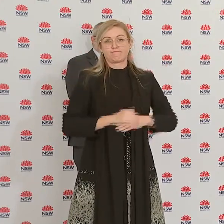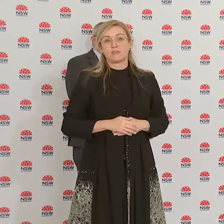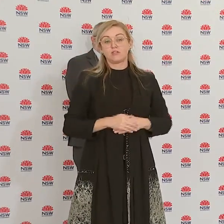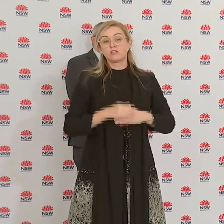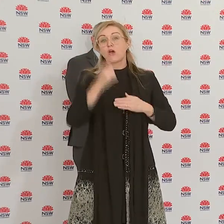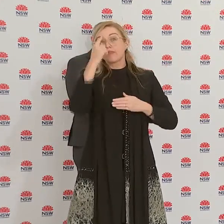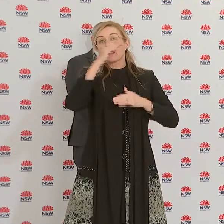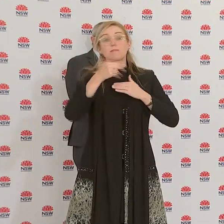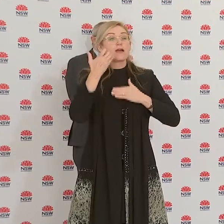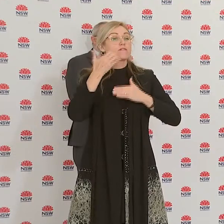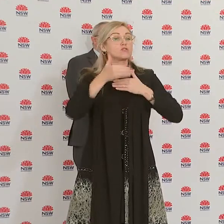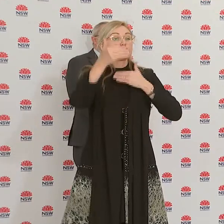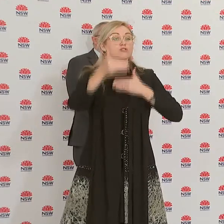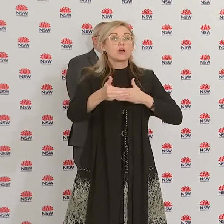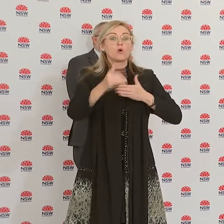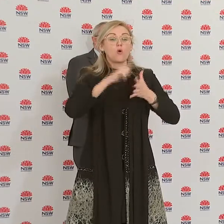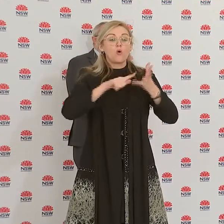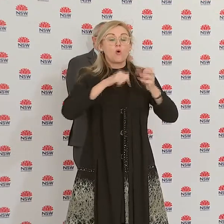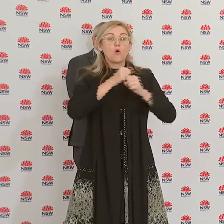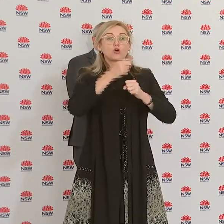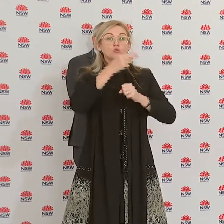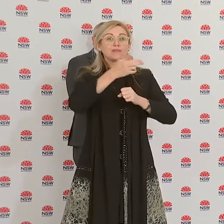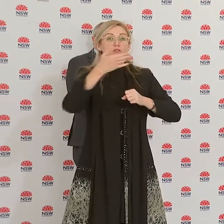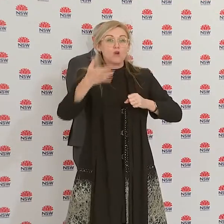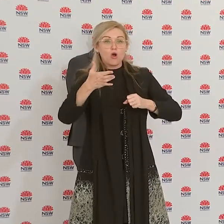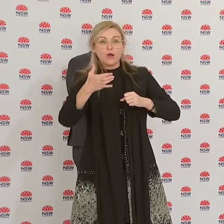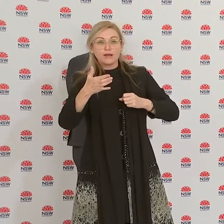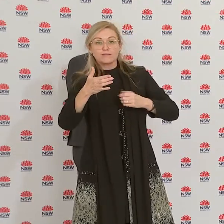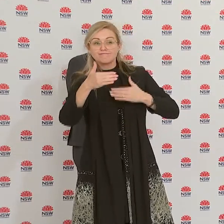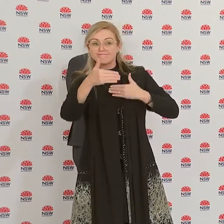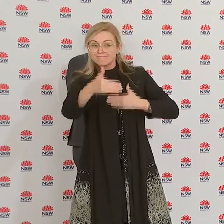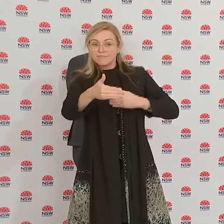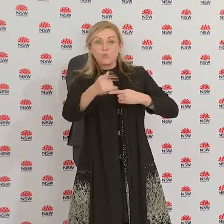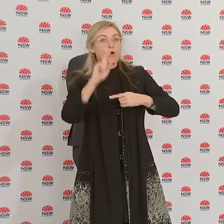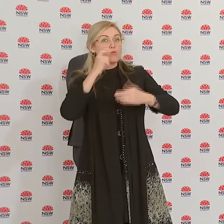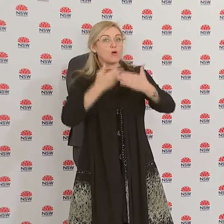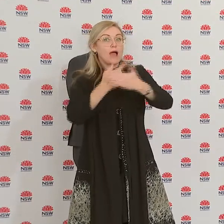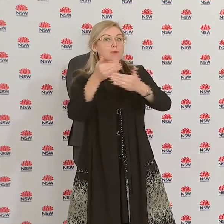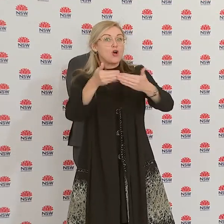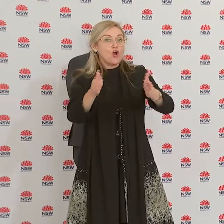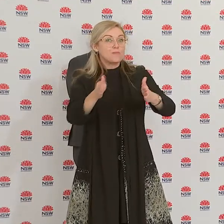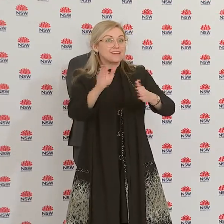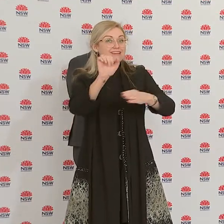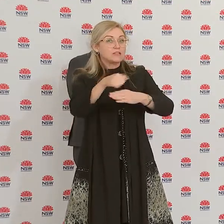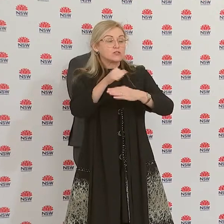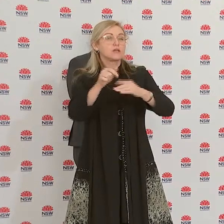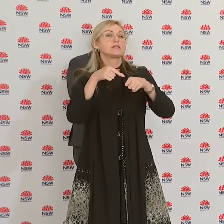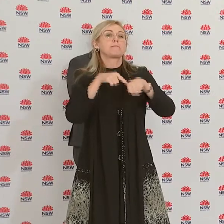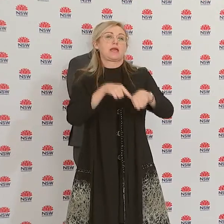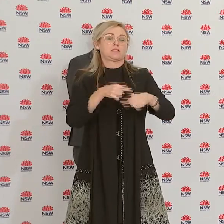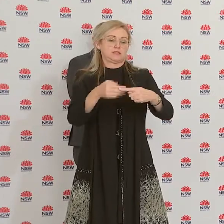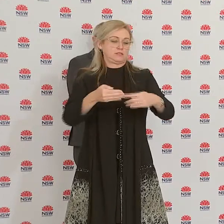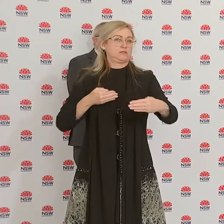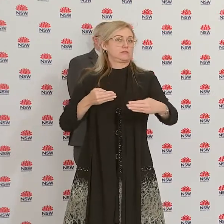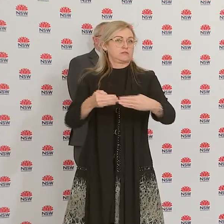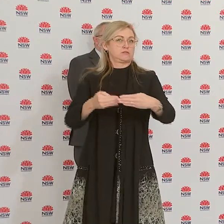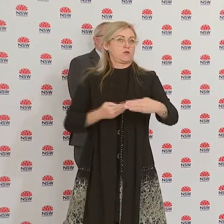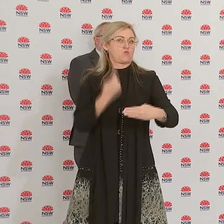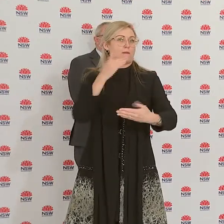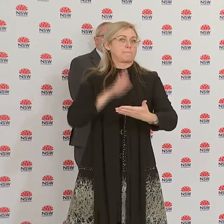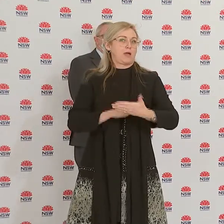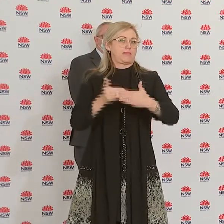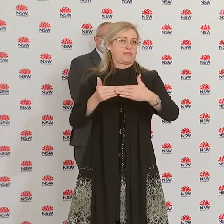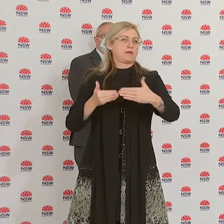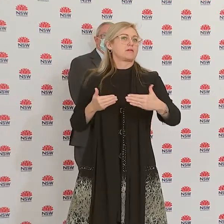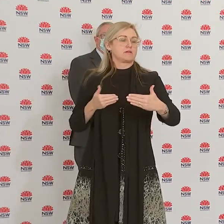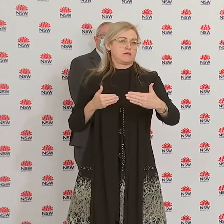will be determined by what happens in the next 4 weeks. And part of that, a large part of that, is up to all of us. Getting higher rates of vaccination,